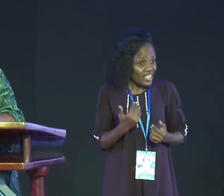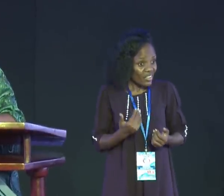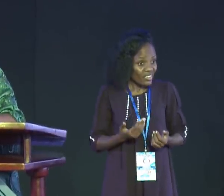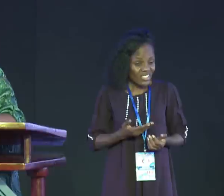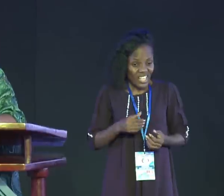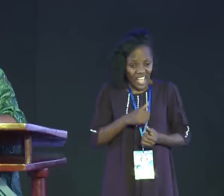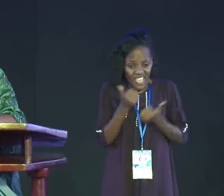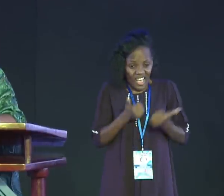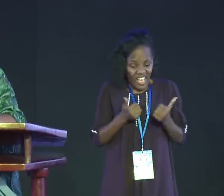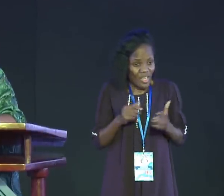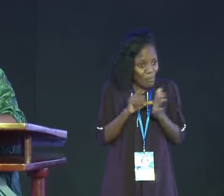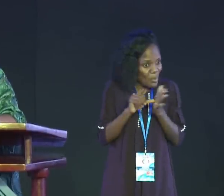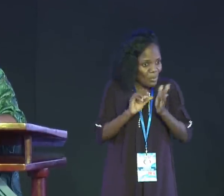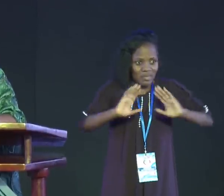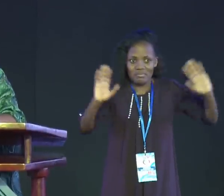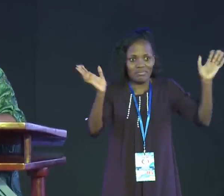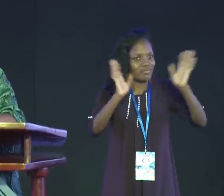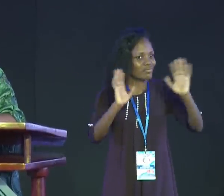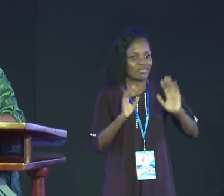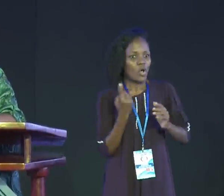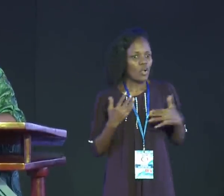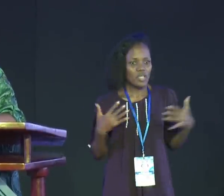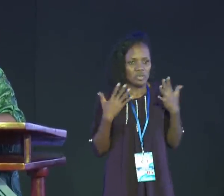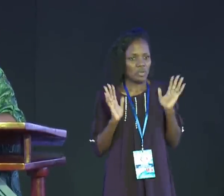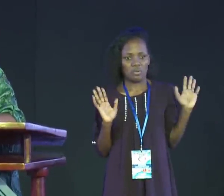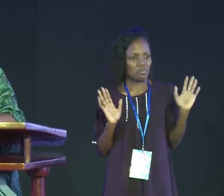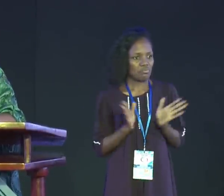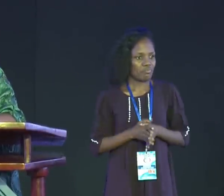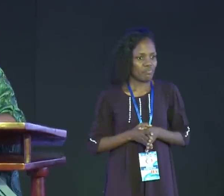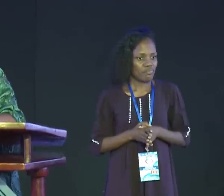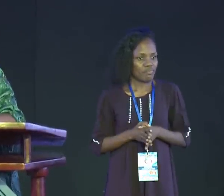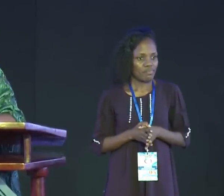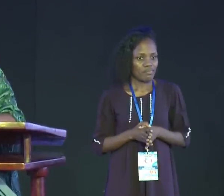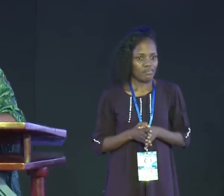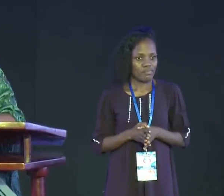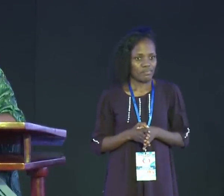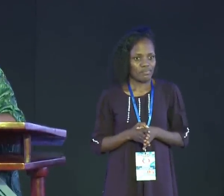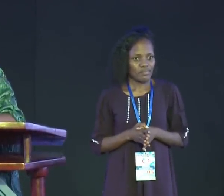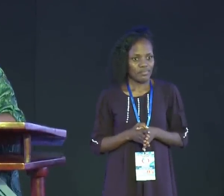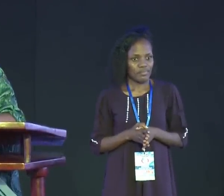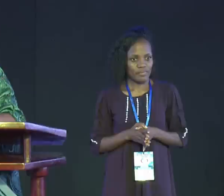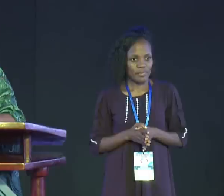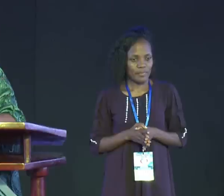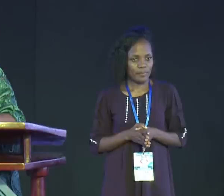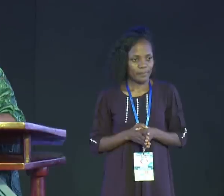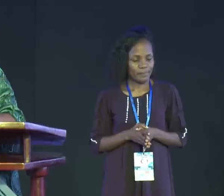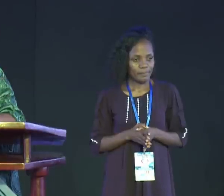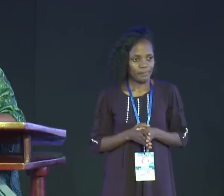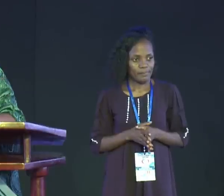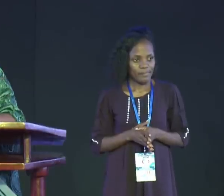tewaliwo kirala kikyamu kyabaawo. Nothing wrong happened.